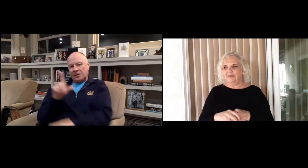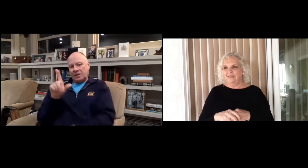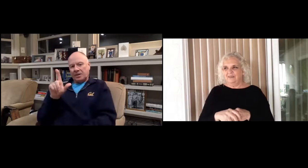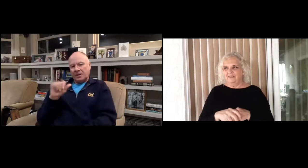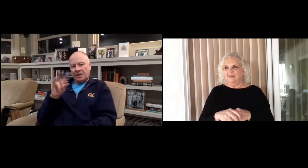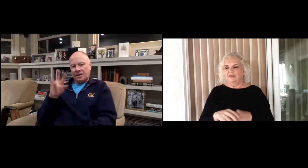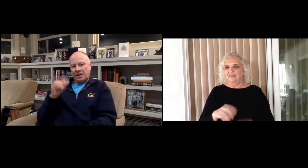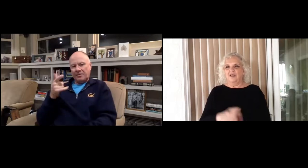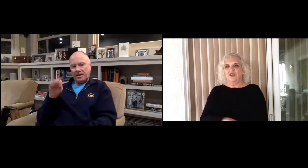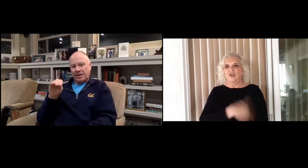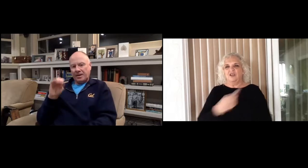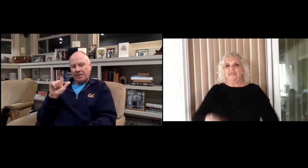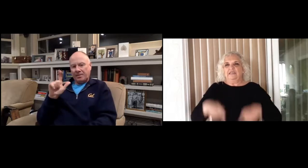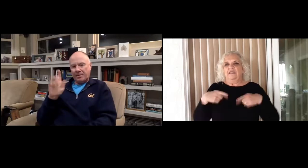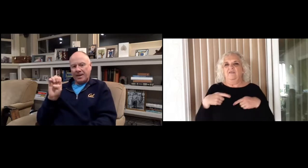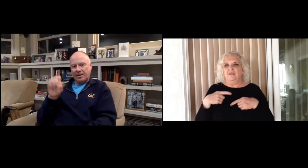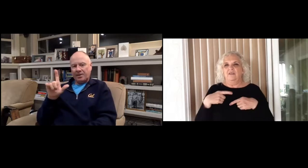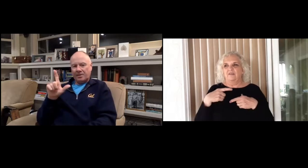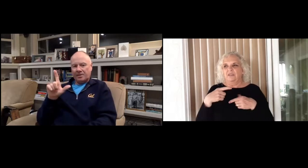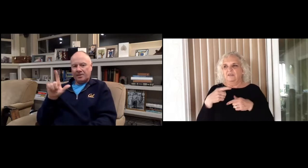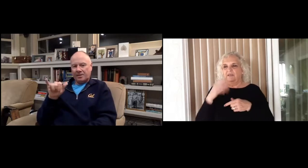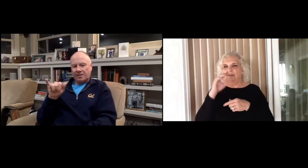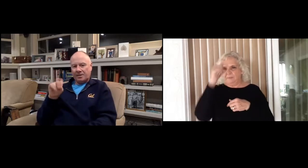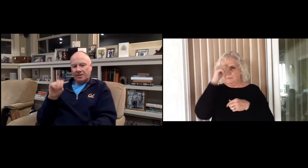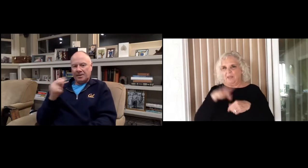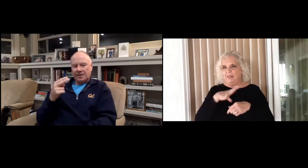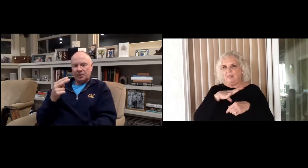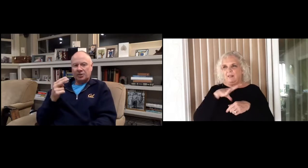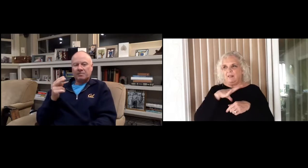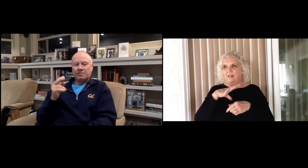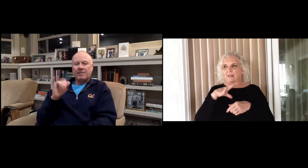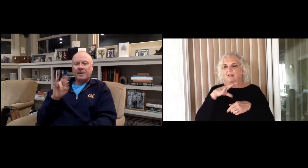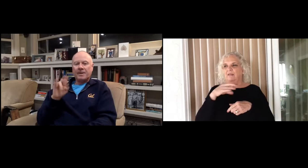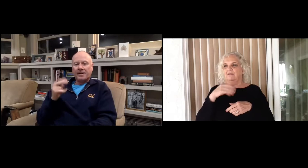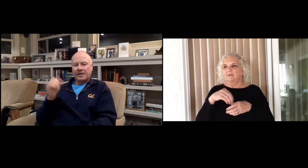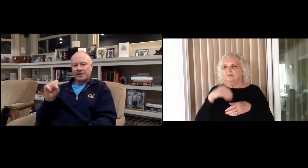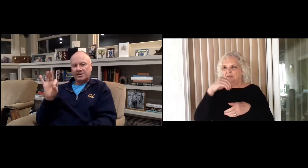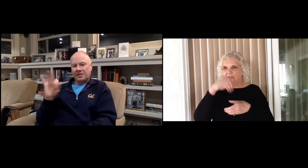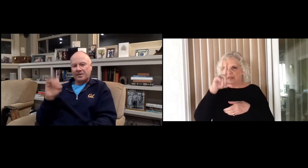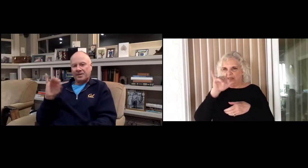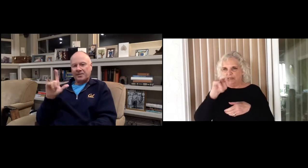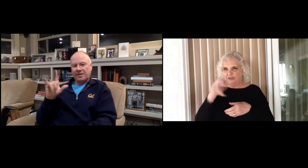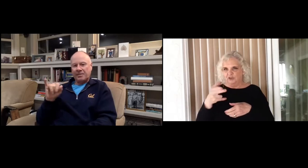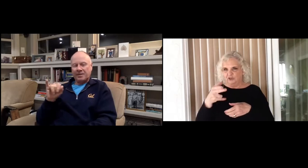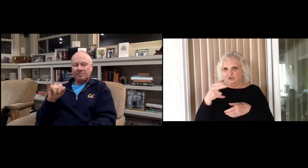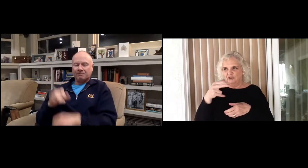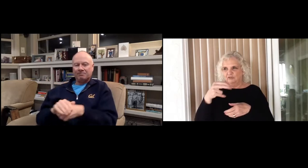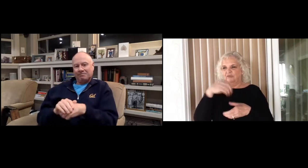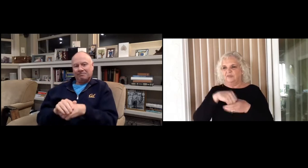Longest living male Lynch in his